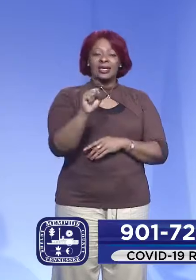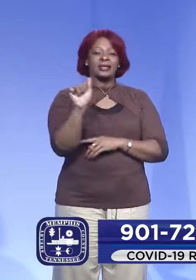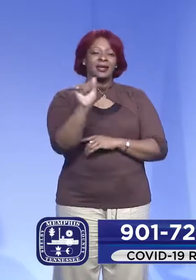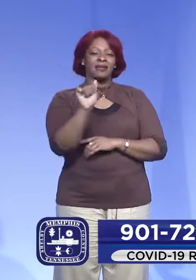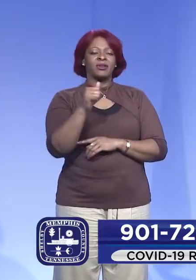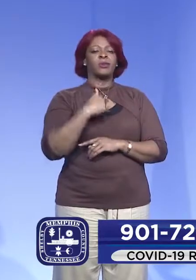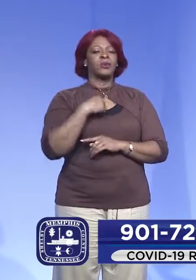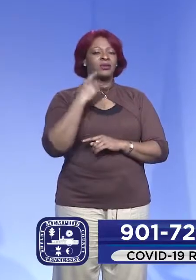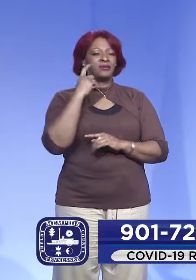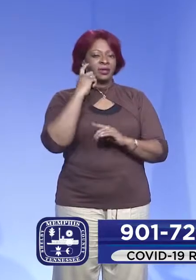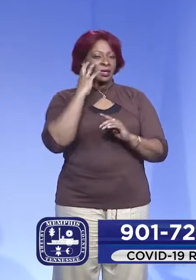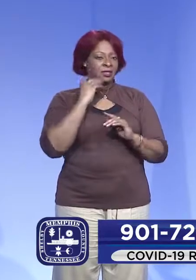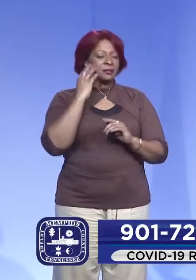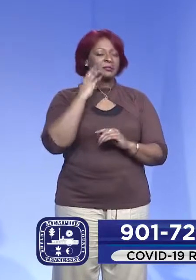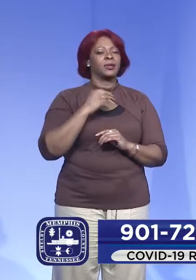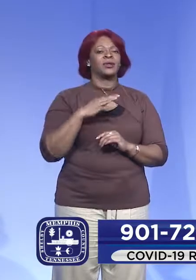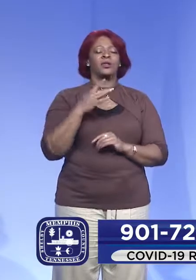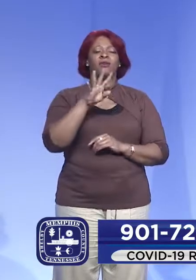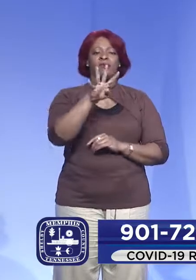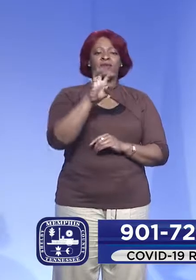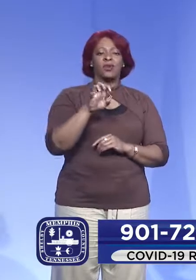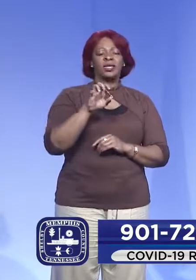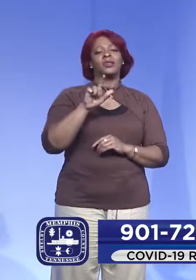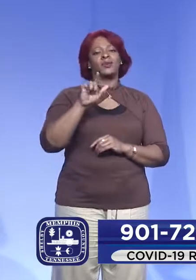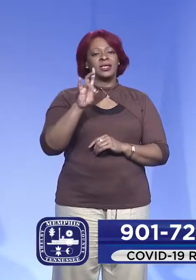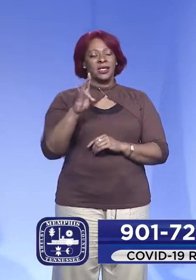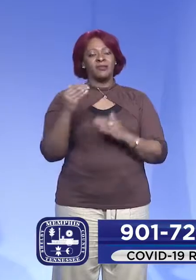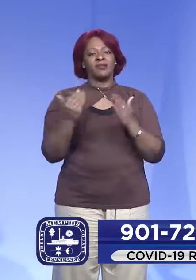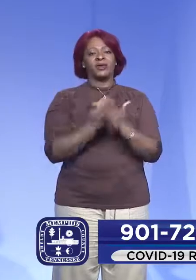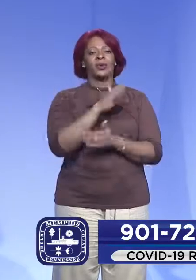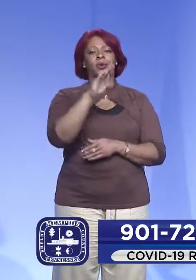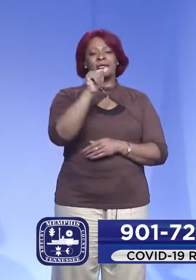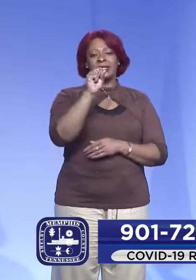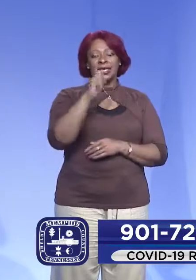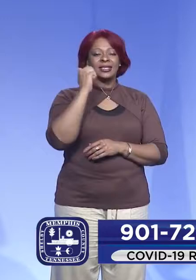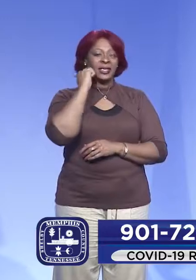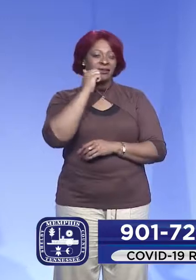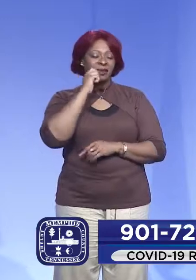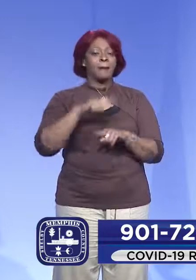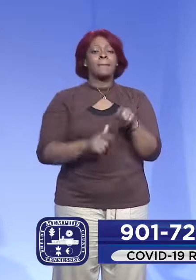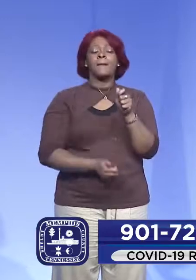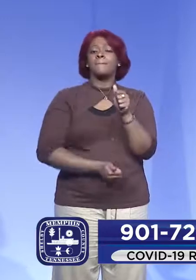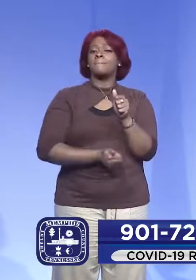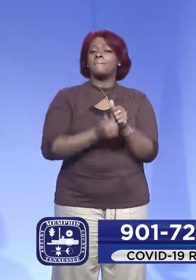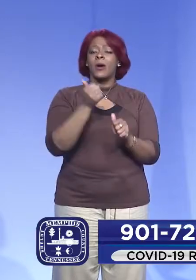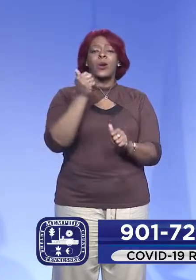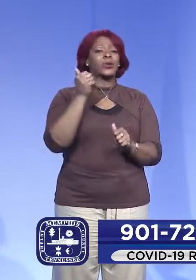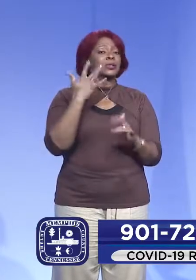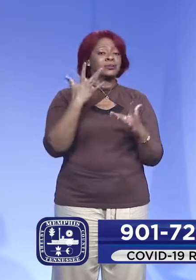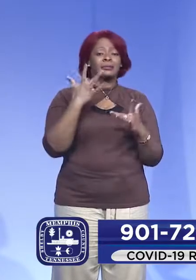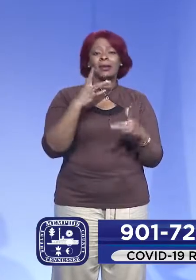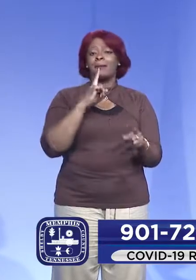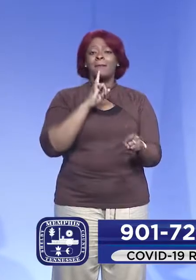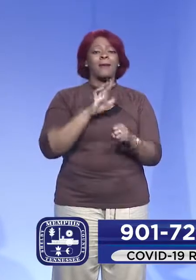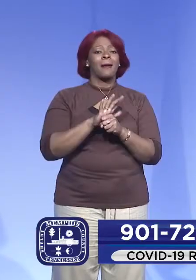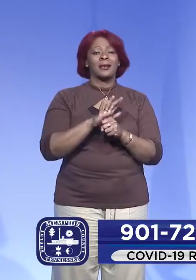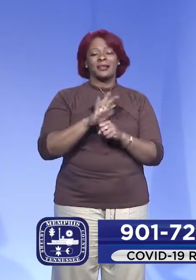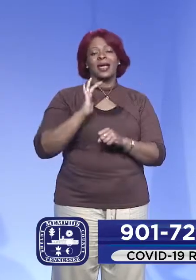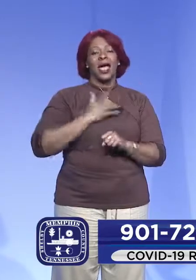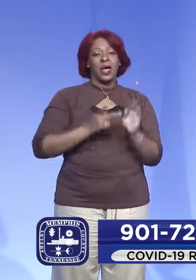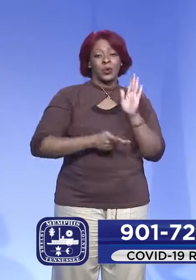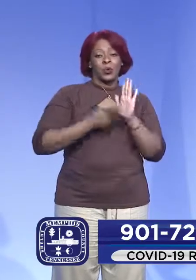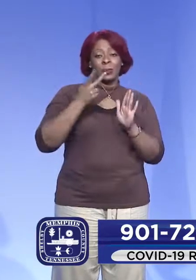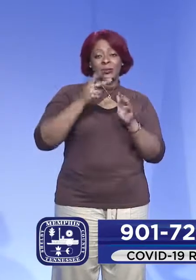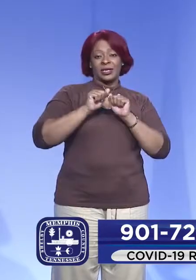we've experienced 427 new cases per day on average. But most promising to us is our